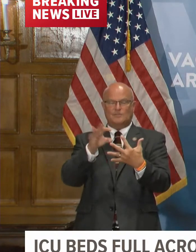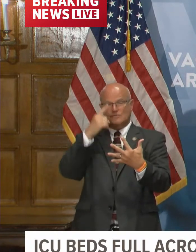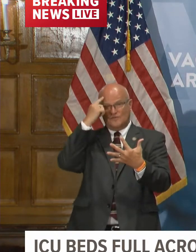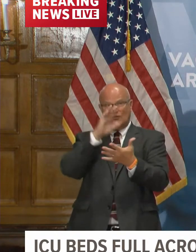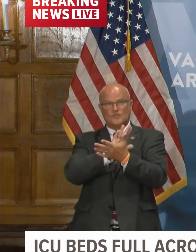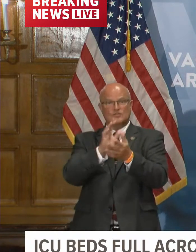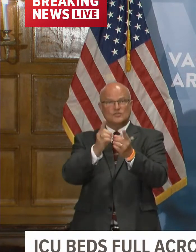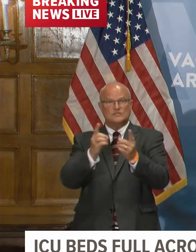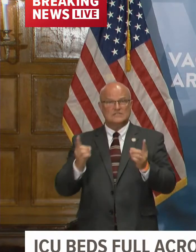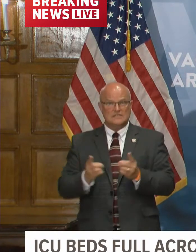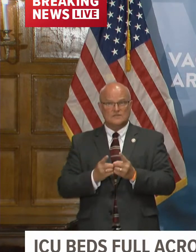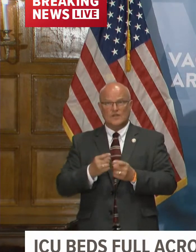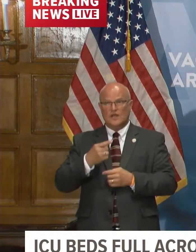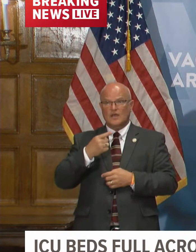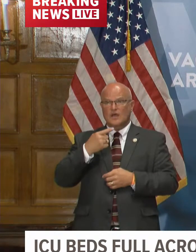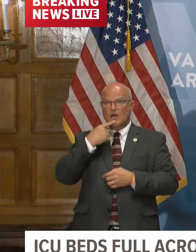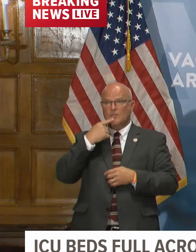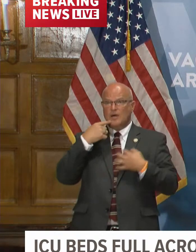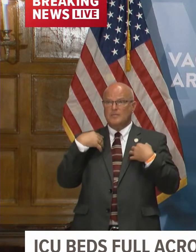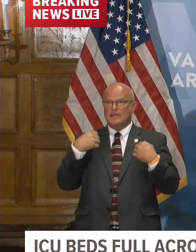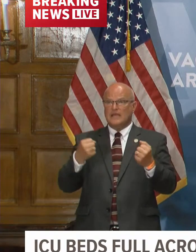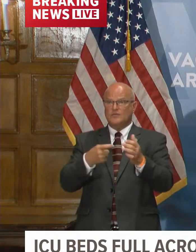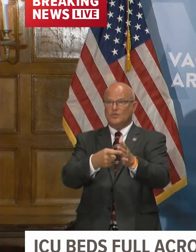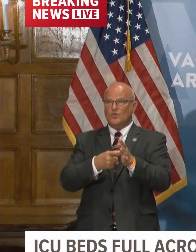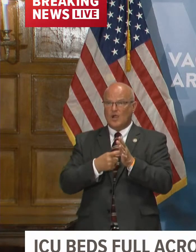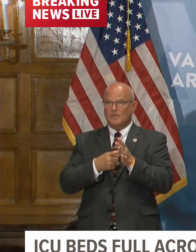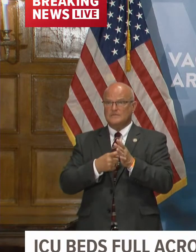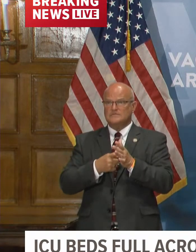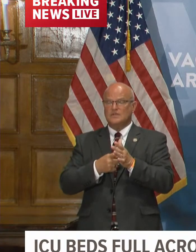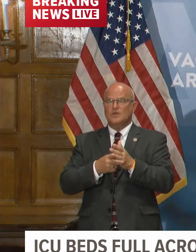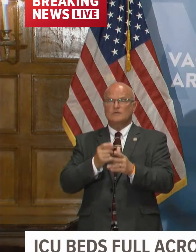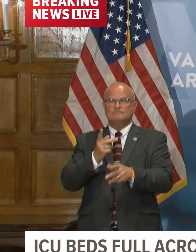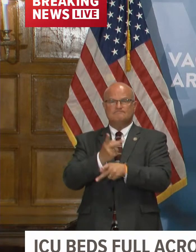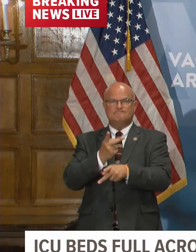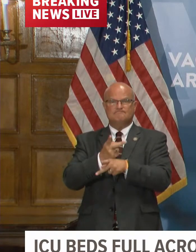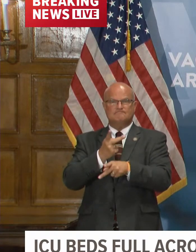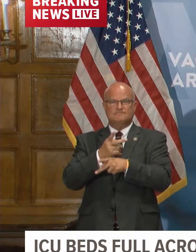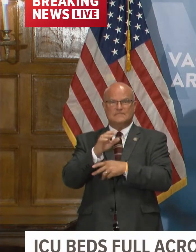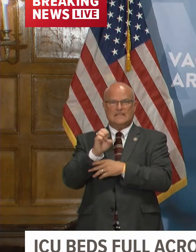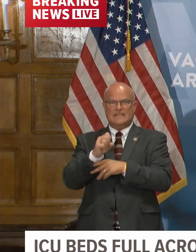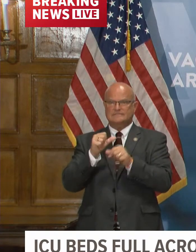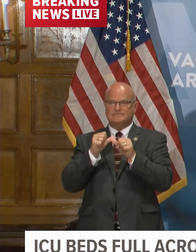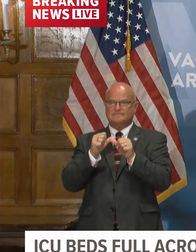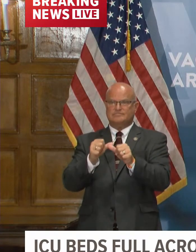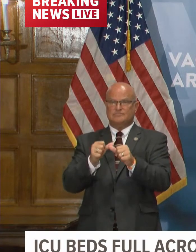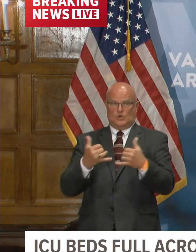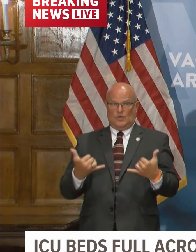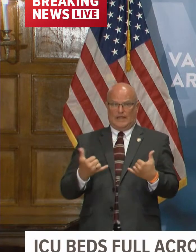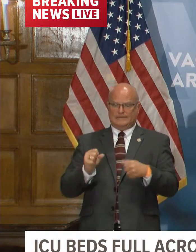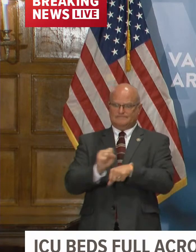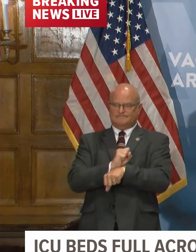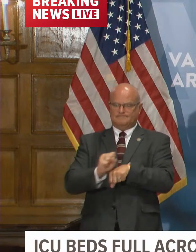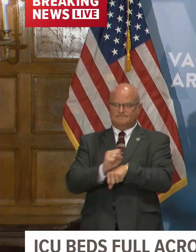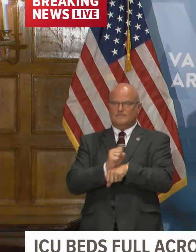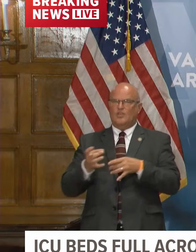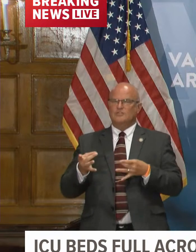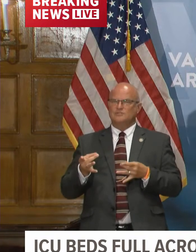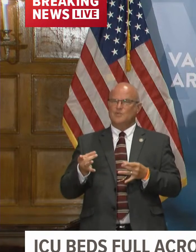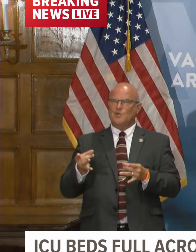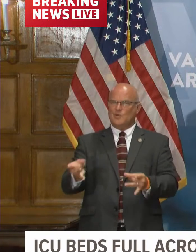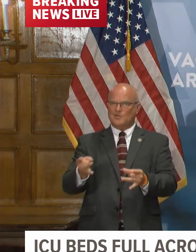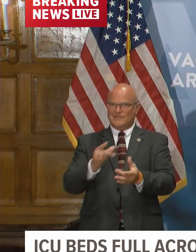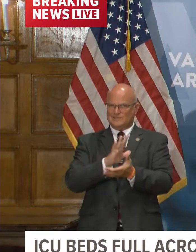school districts on our public health requirements, so we maintain the cases. Right now, we're operating well and smoothly,